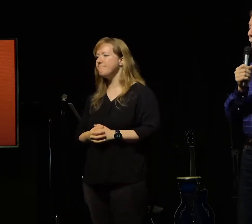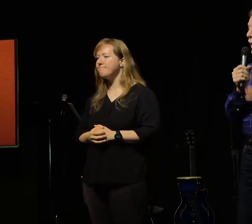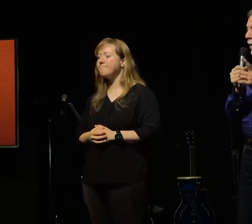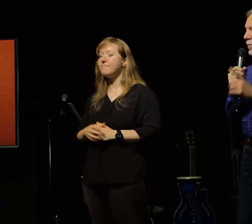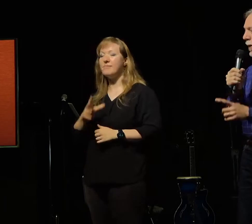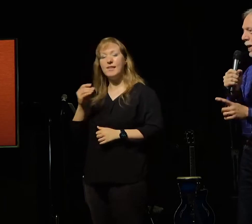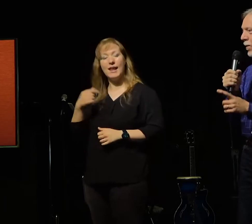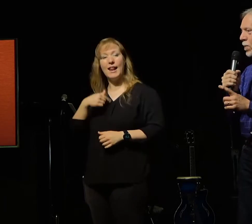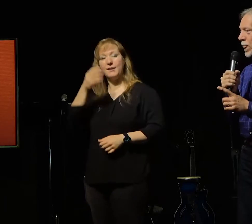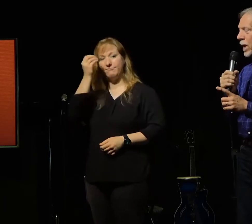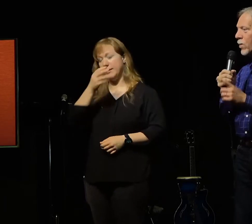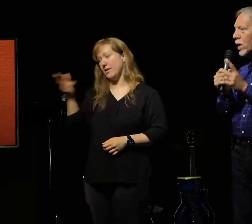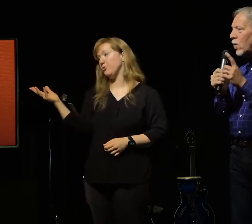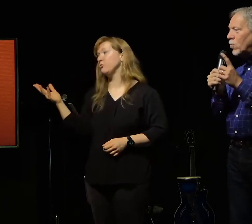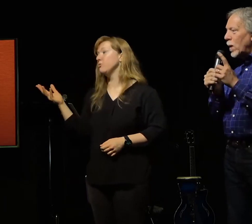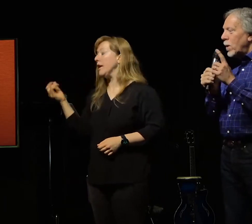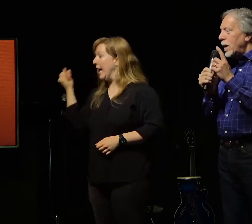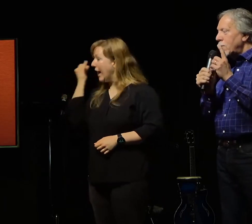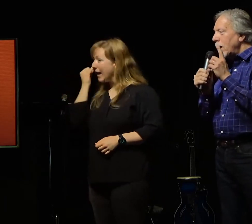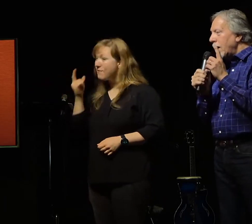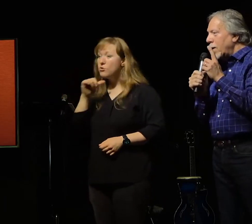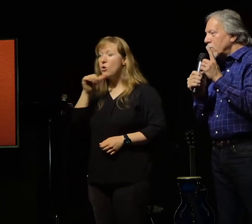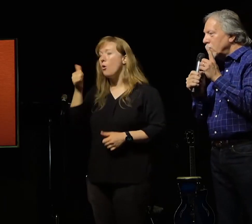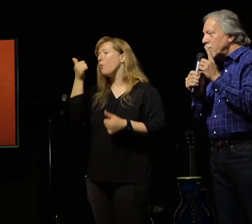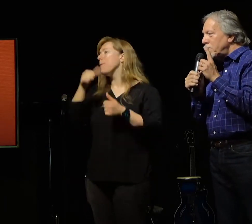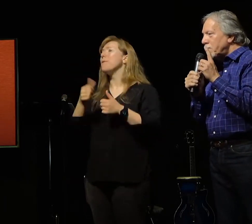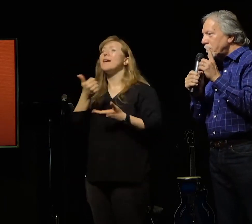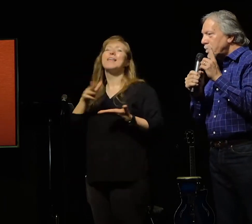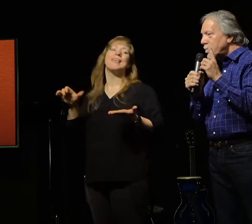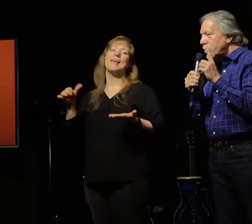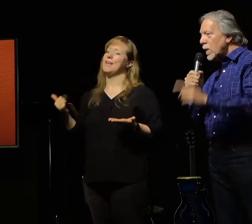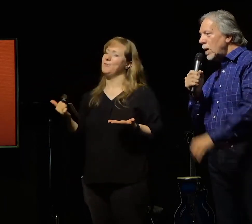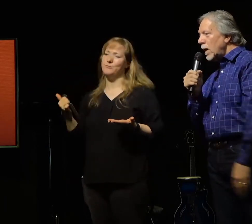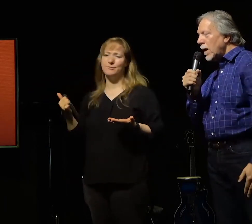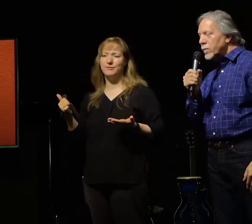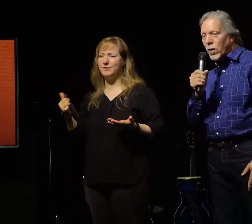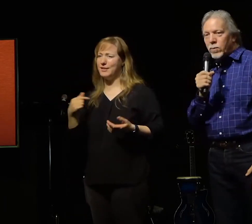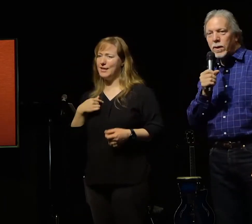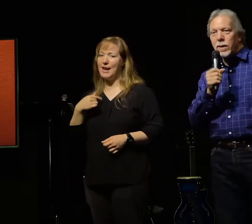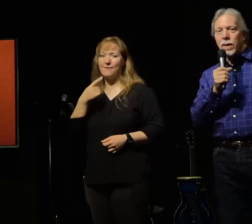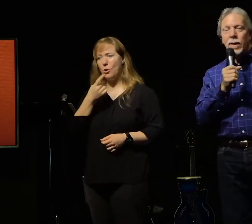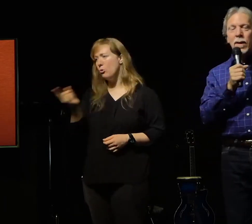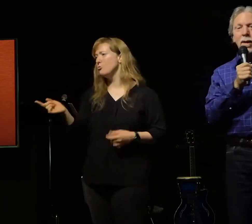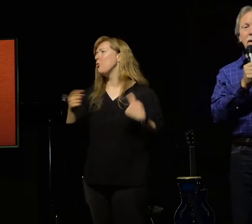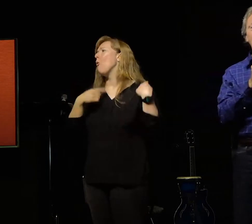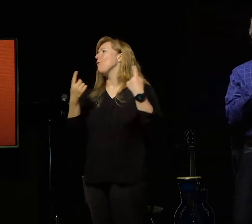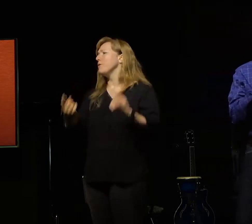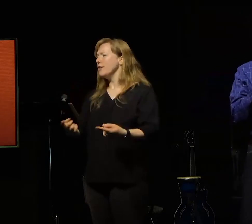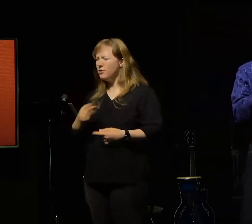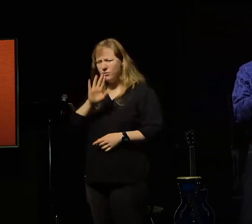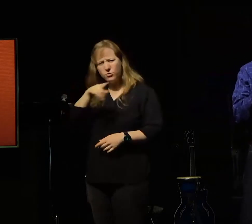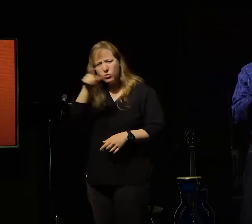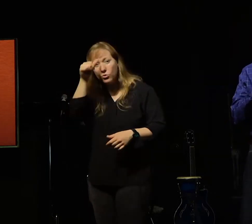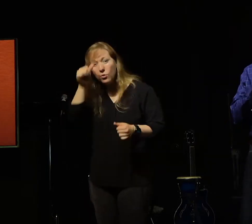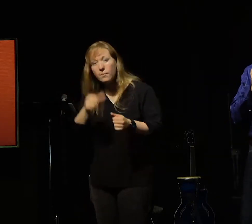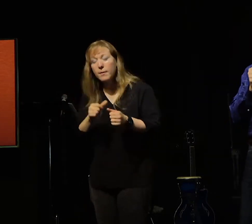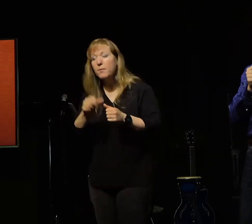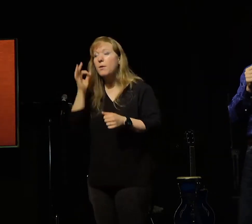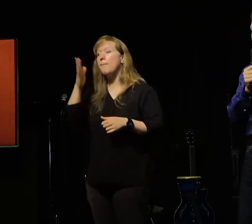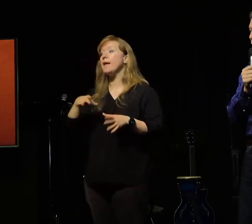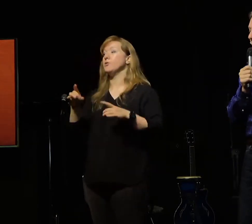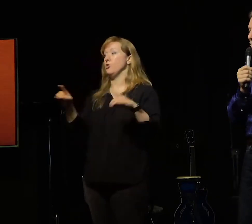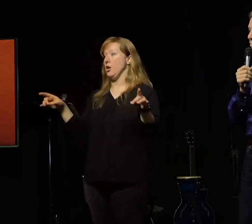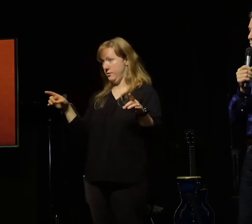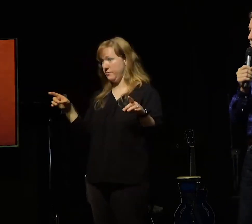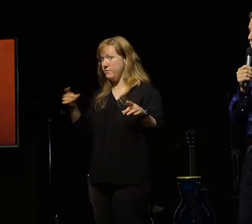And I'm here to tell you, if you don't remember anything else that I've told you, you remember that Pastor Doug